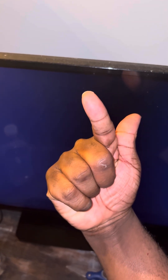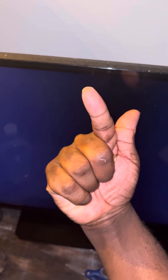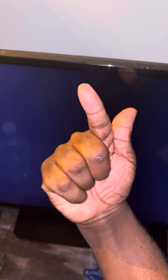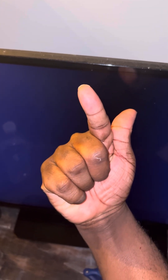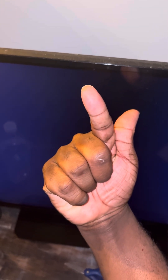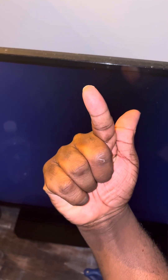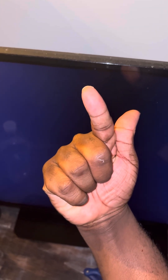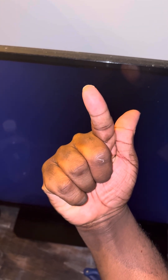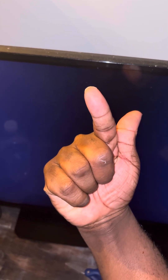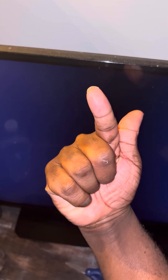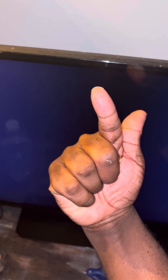L,